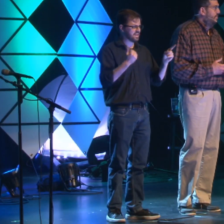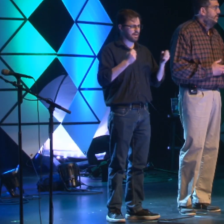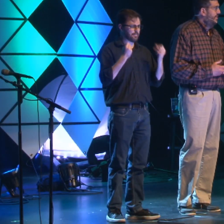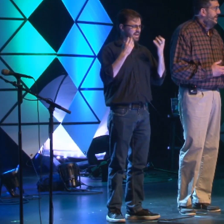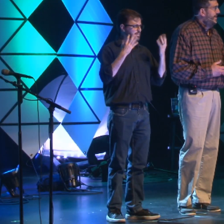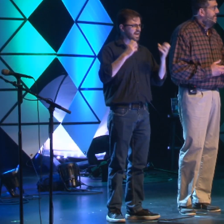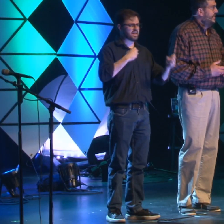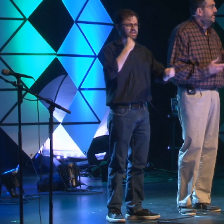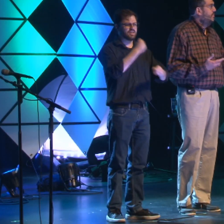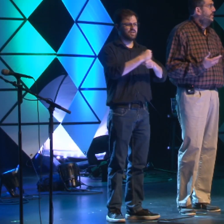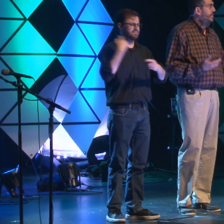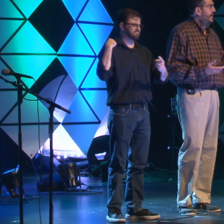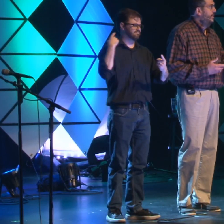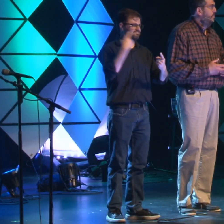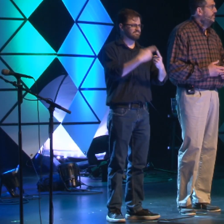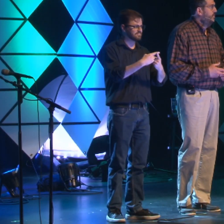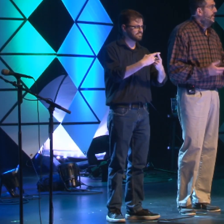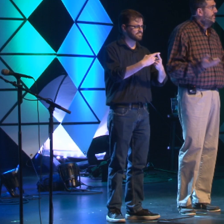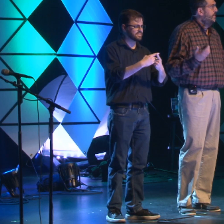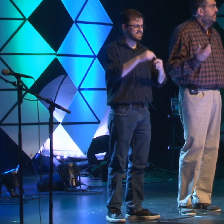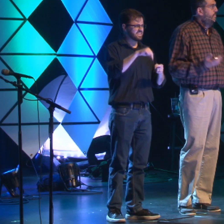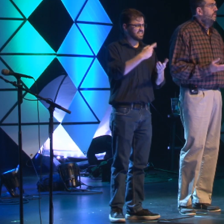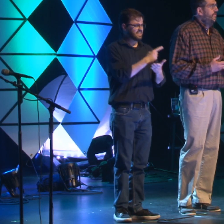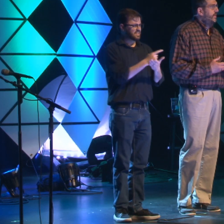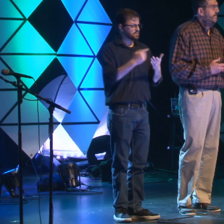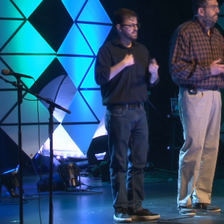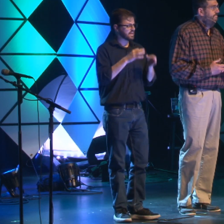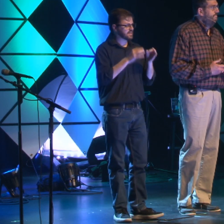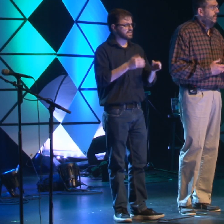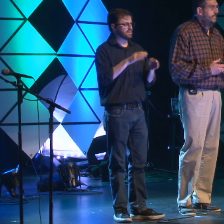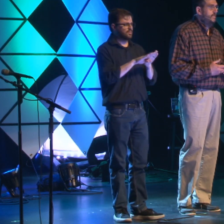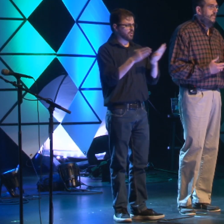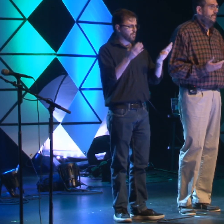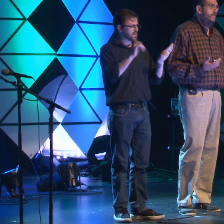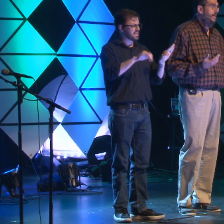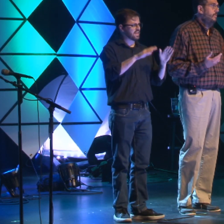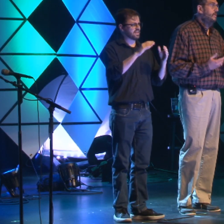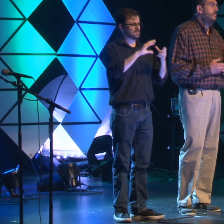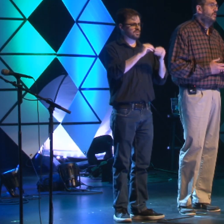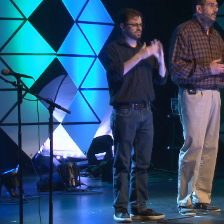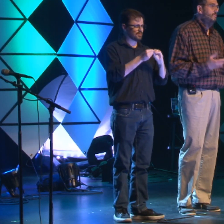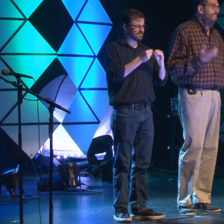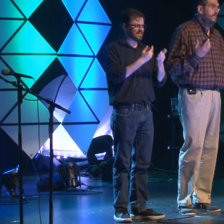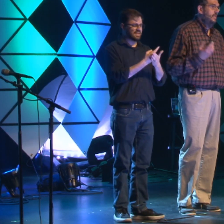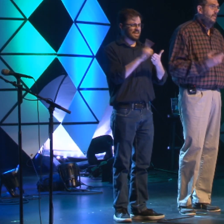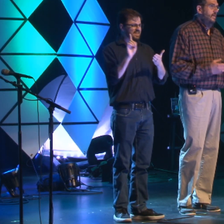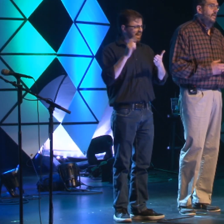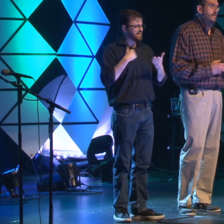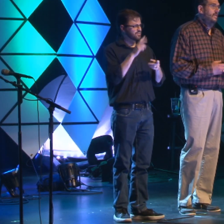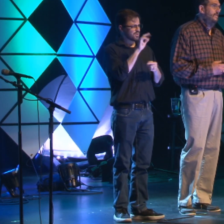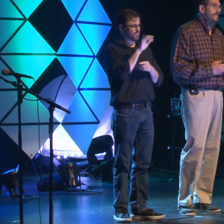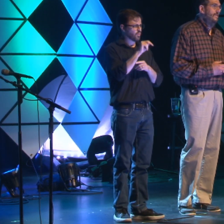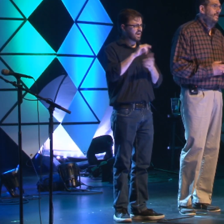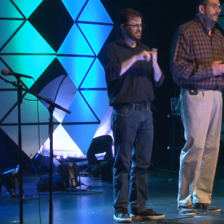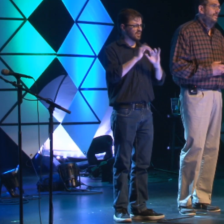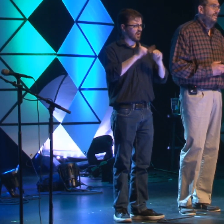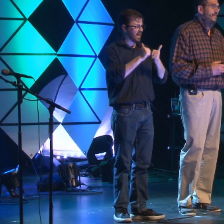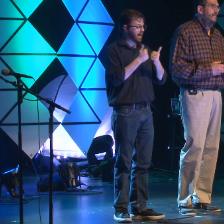week to open with that. Last week, Ryan opens with asking people if they'd like to sing in the shower. So